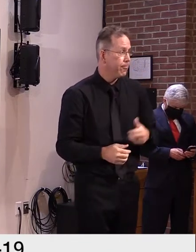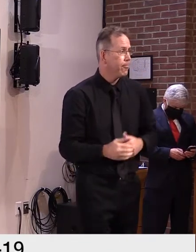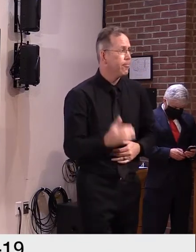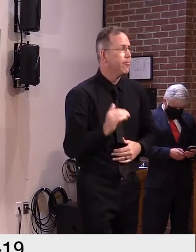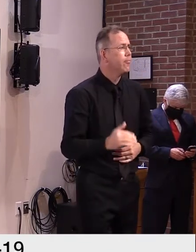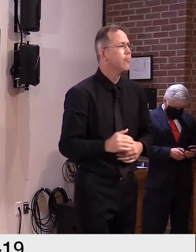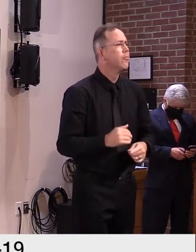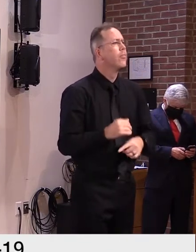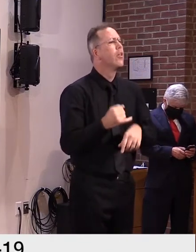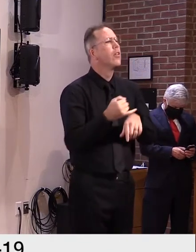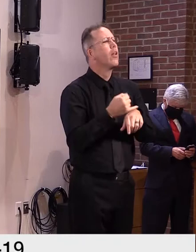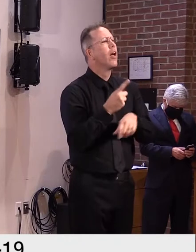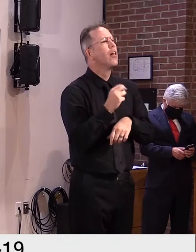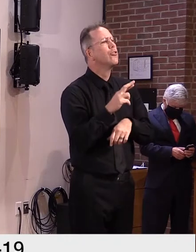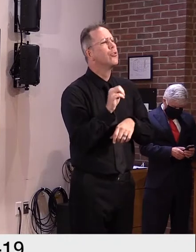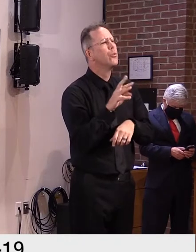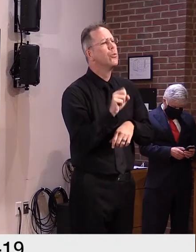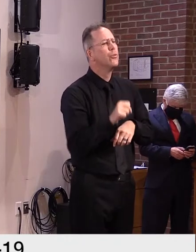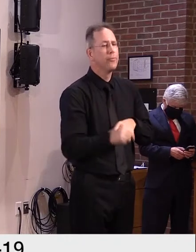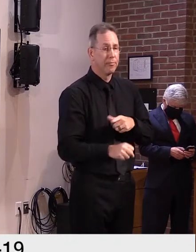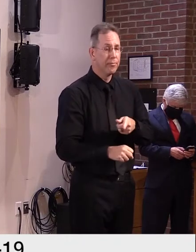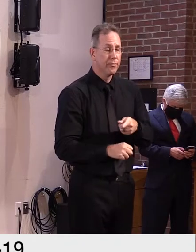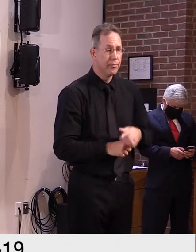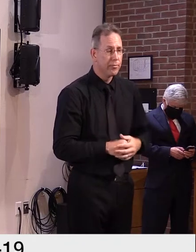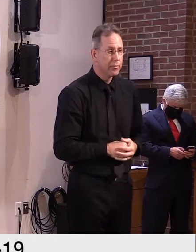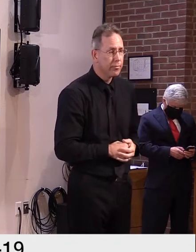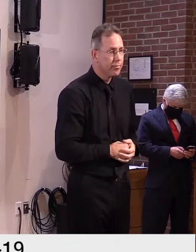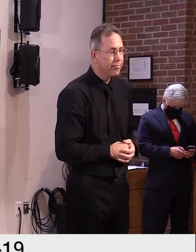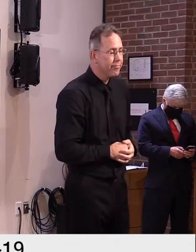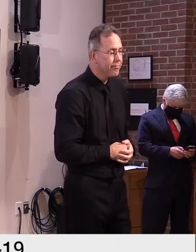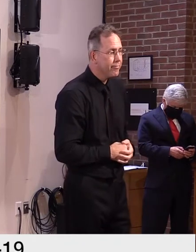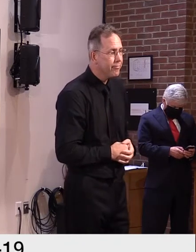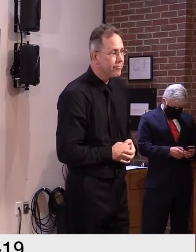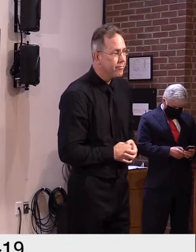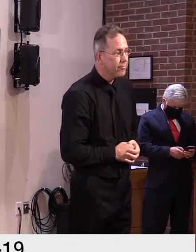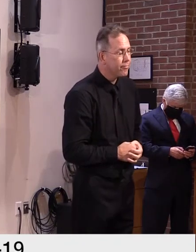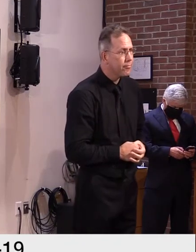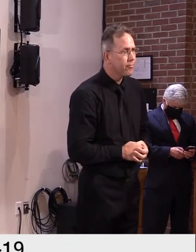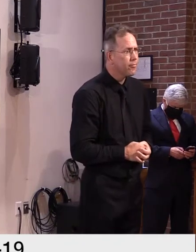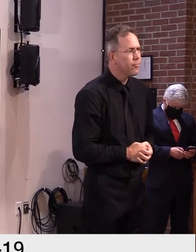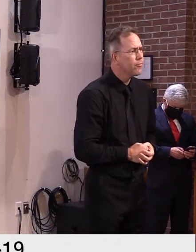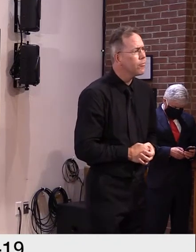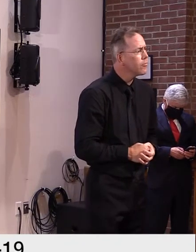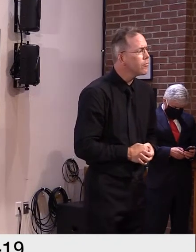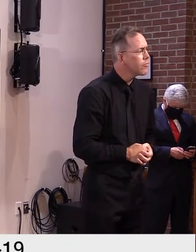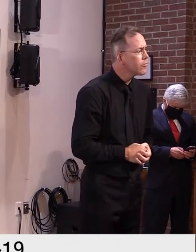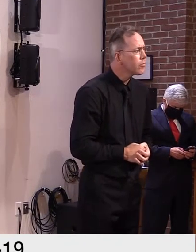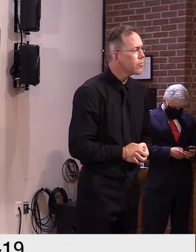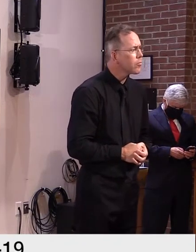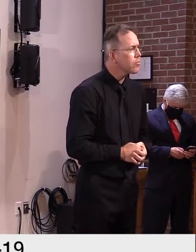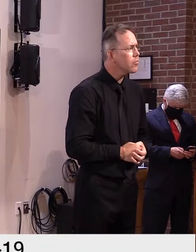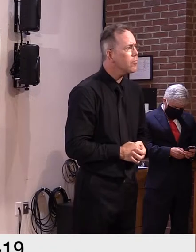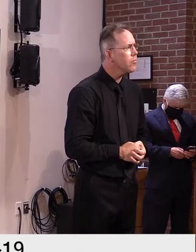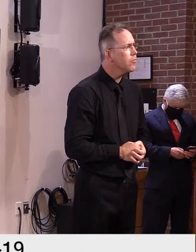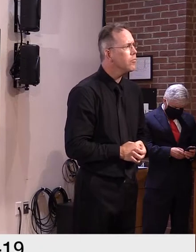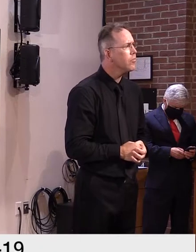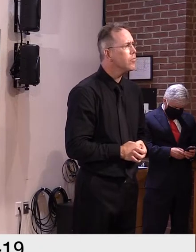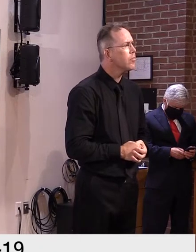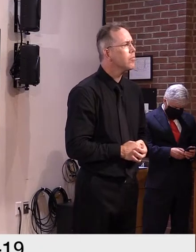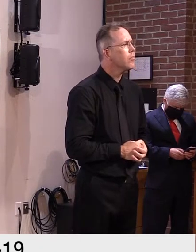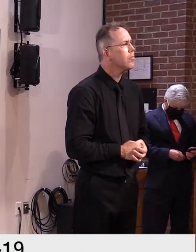Thanks, Rebecca. Thank you, Governor. Thank you for those words about the civility and